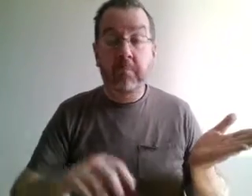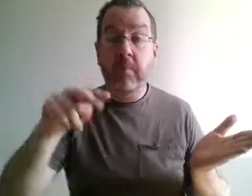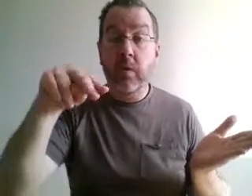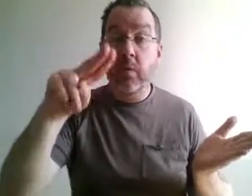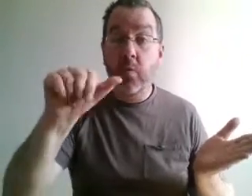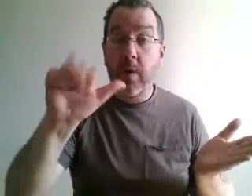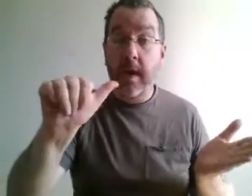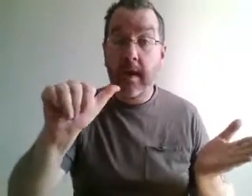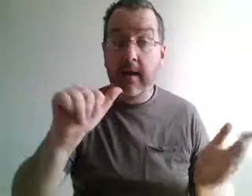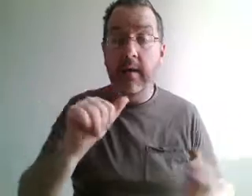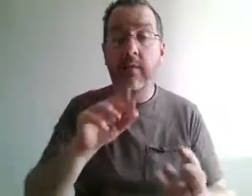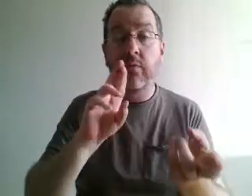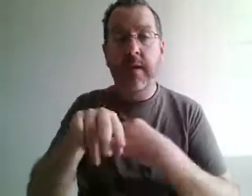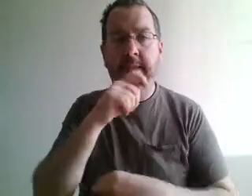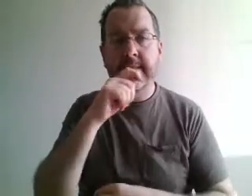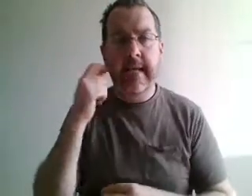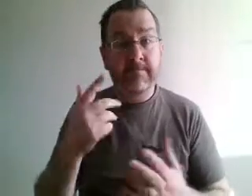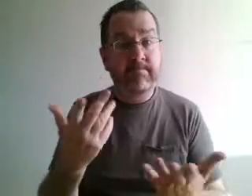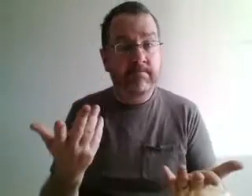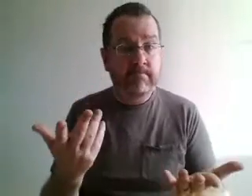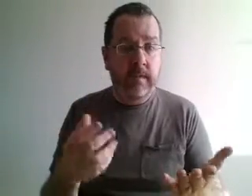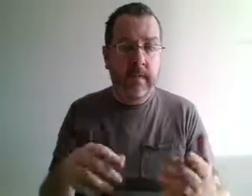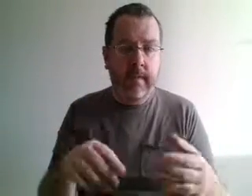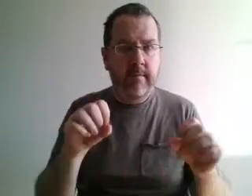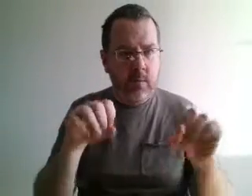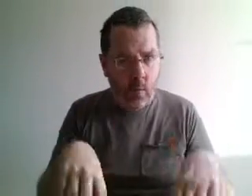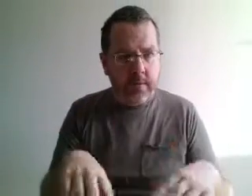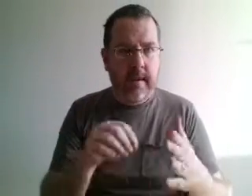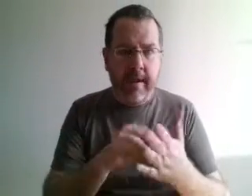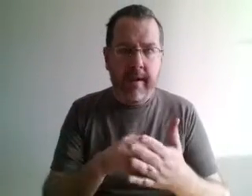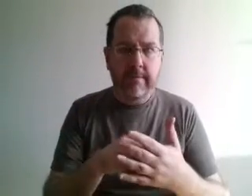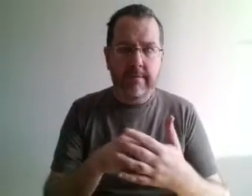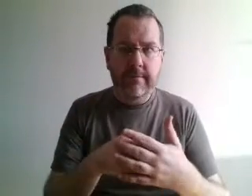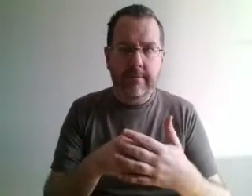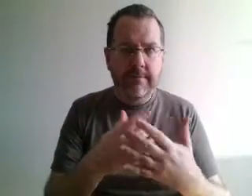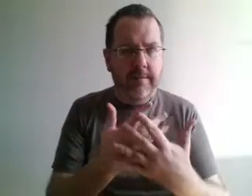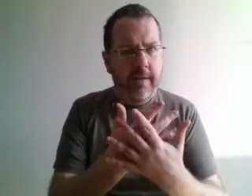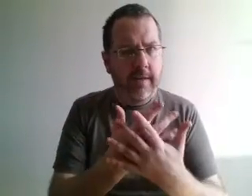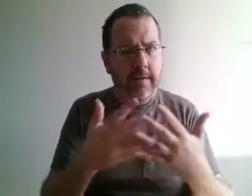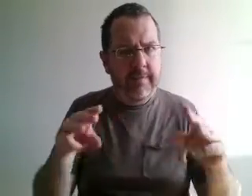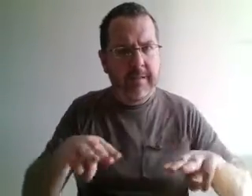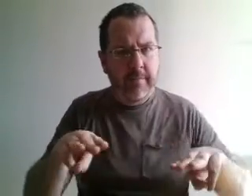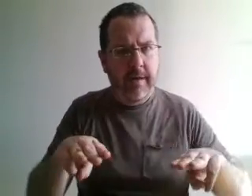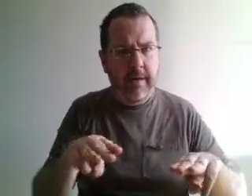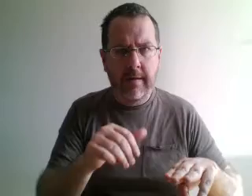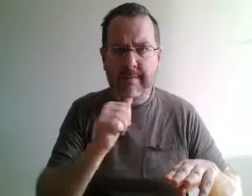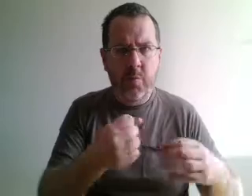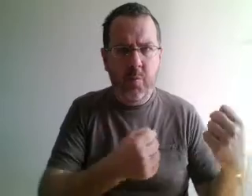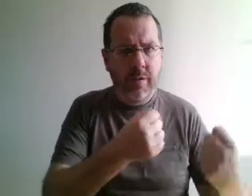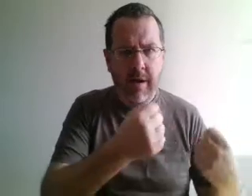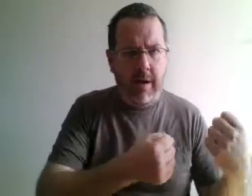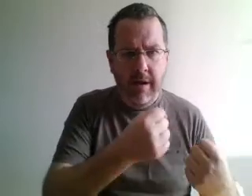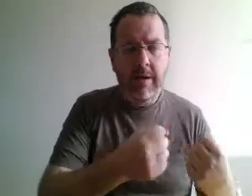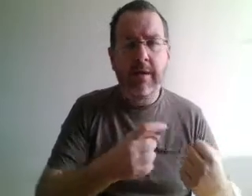that actually. So obviously there are a number of people, not people without a car, but if you have somebody who's a resident in a nursing home, yes.